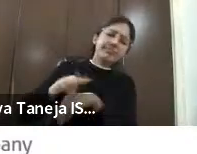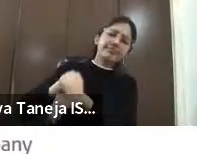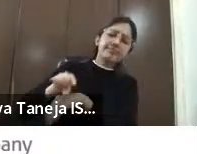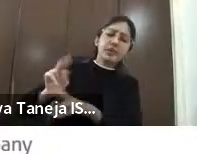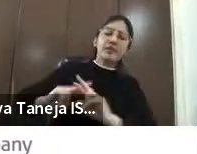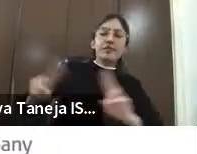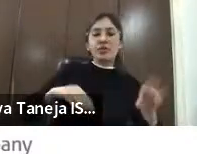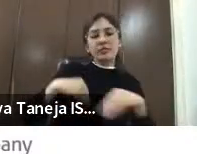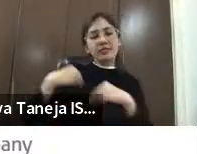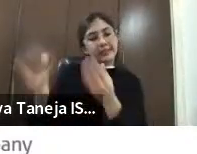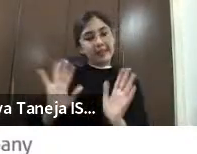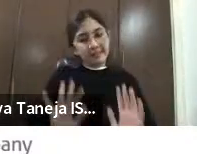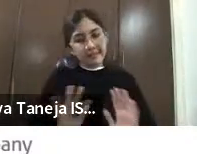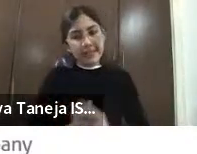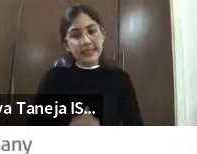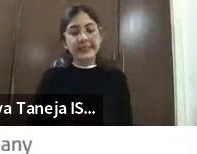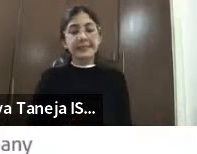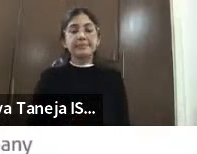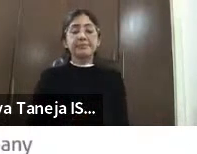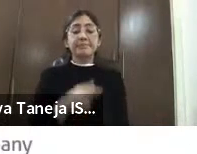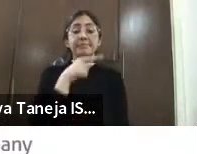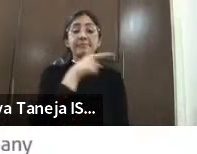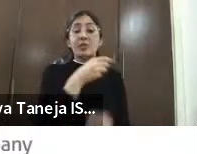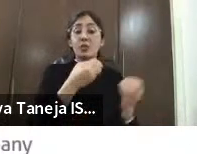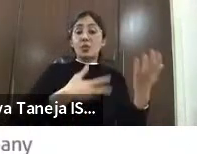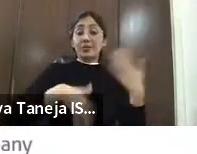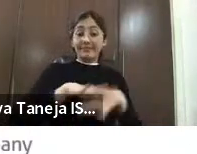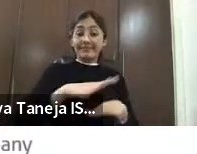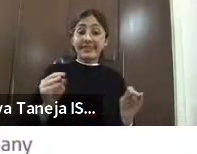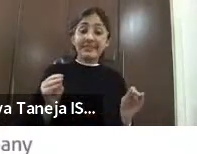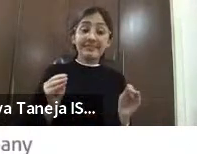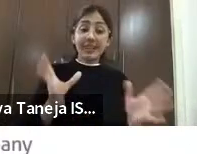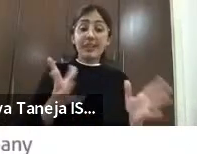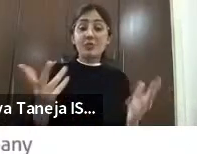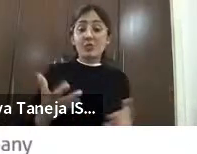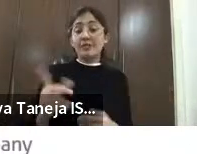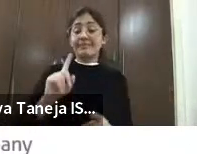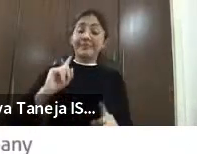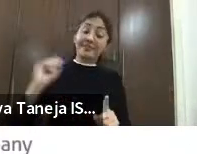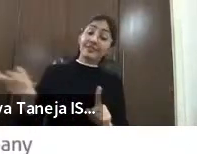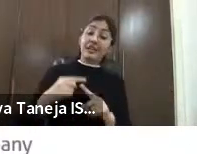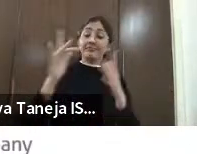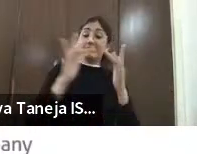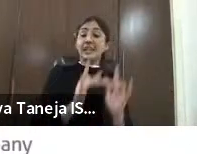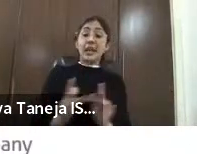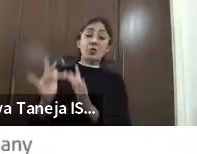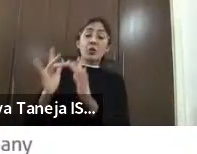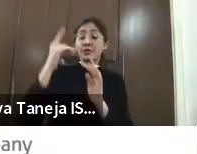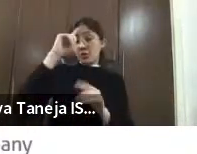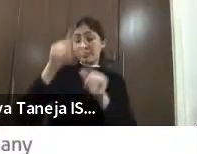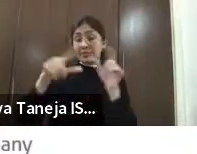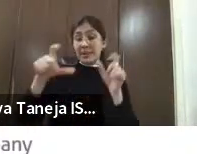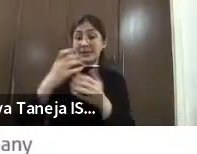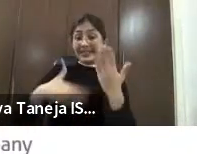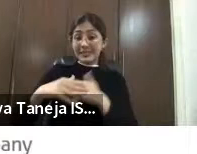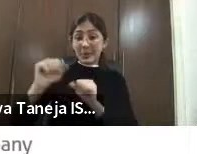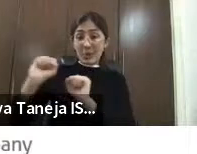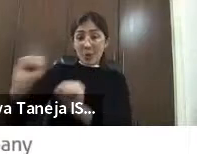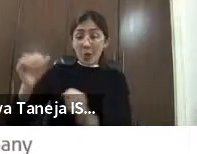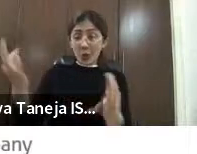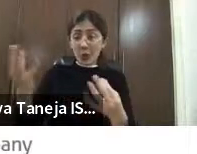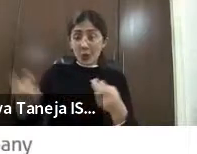engagement. ATPAR launched NIDAR, the first ever network of entrepreneurs with disabilities